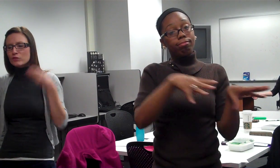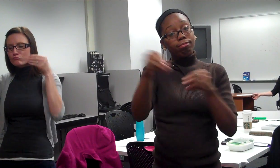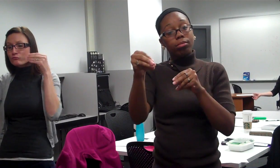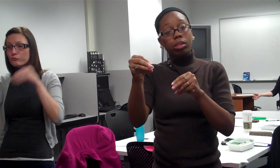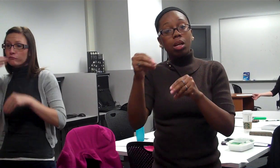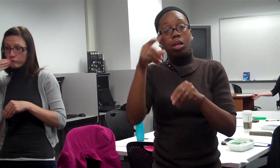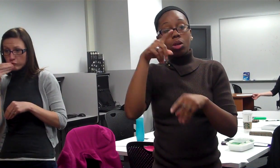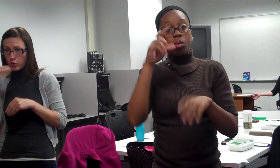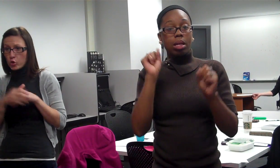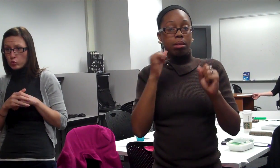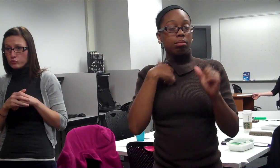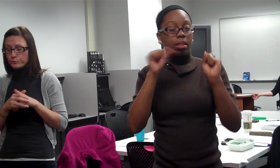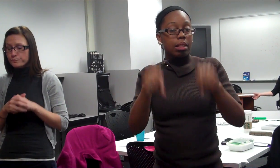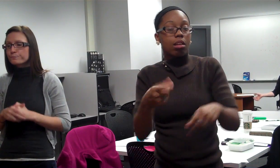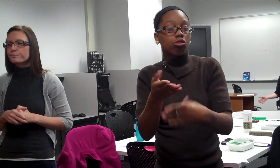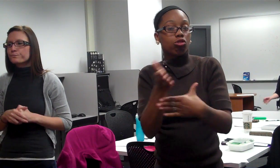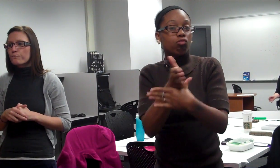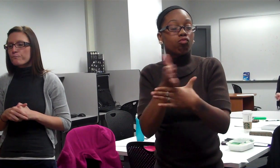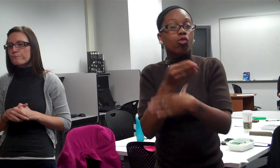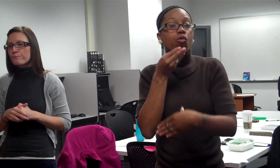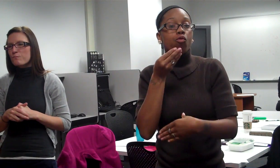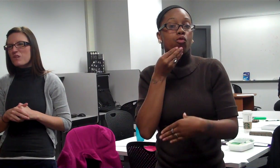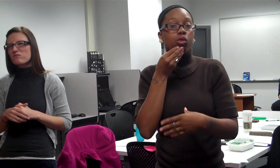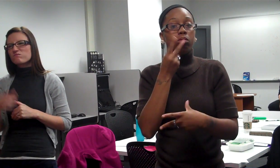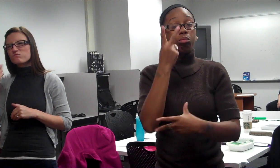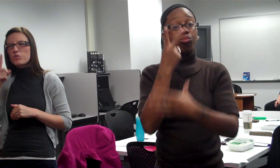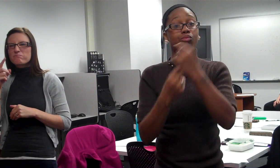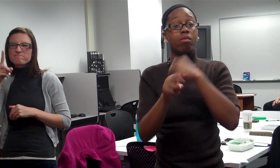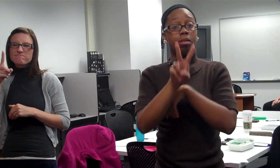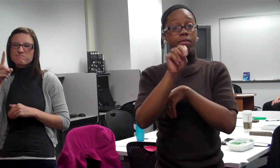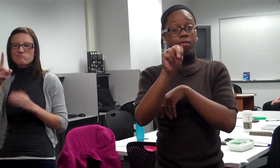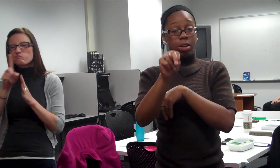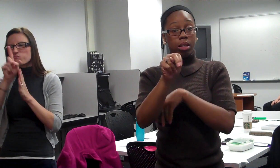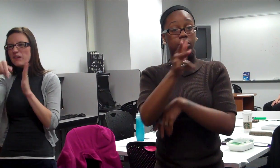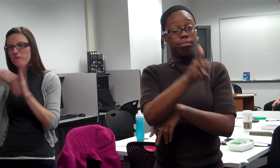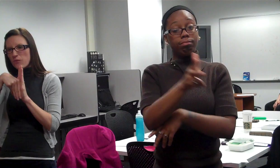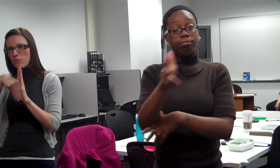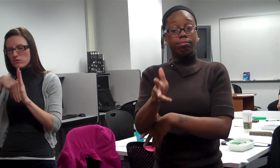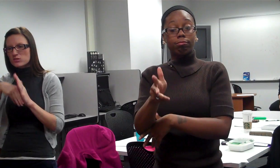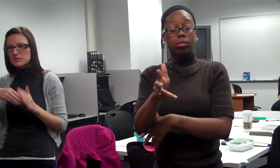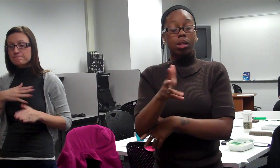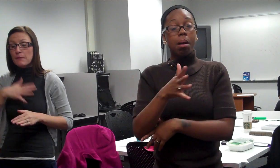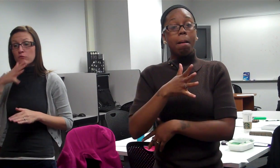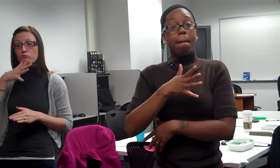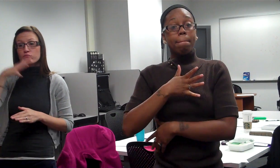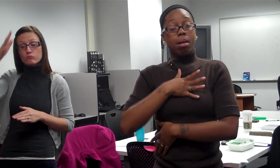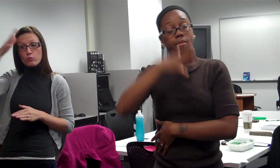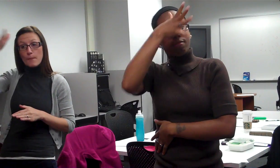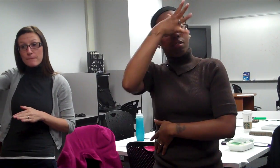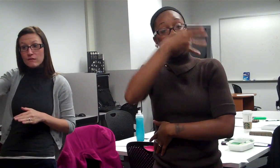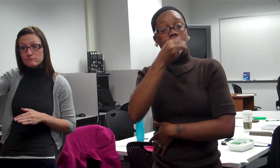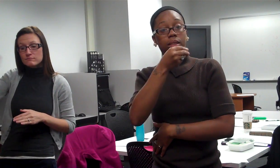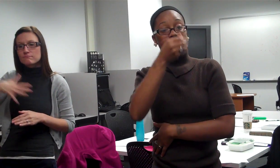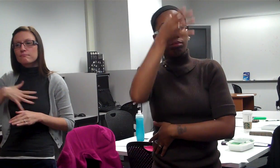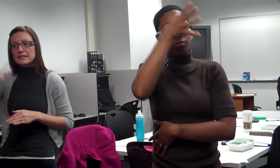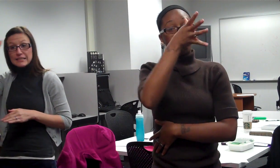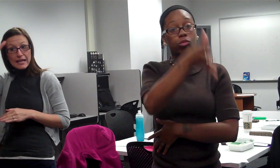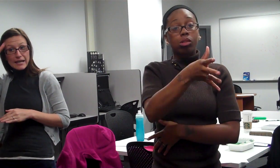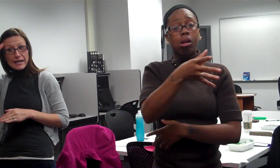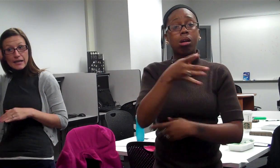vans. And for a good half an hour, my grandfather and my dad decided to argue about when we should leave.